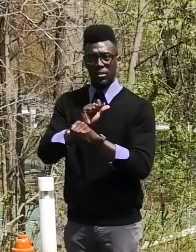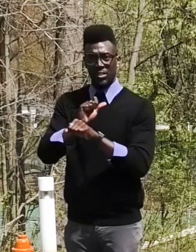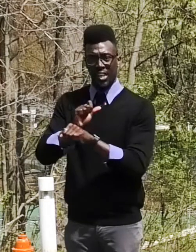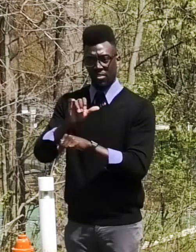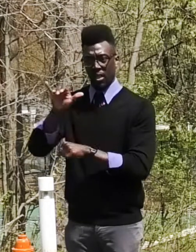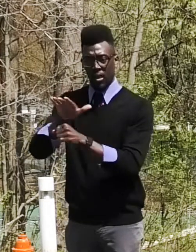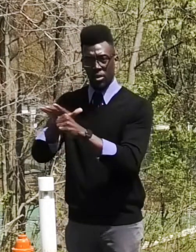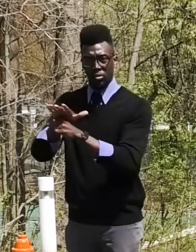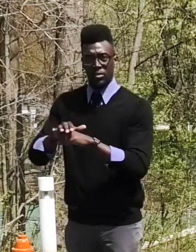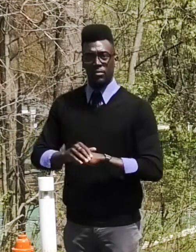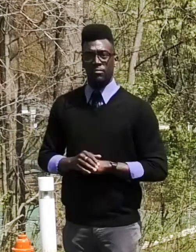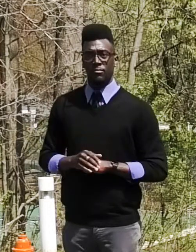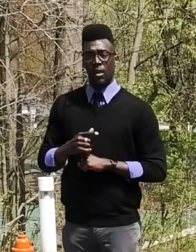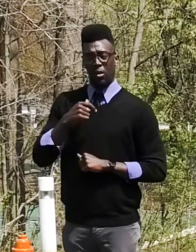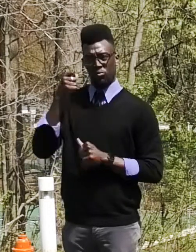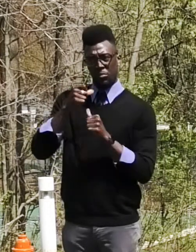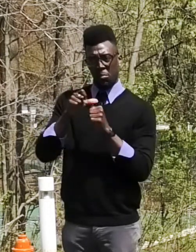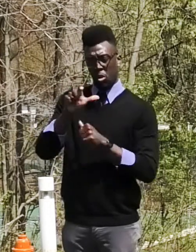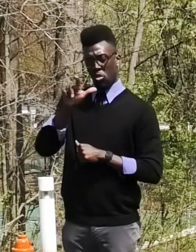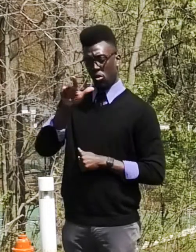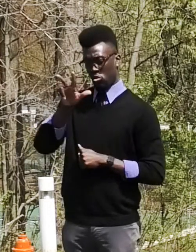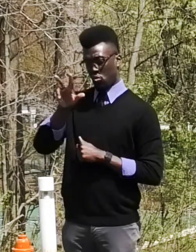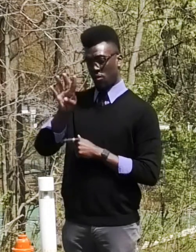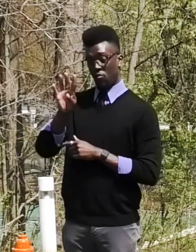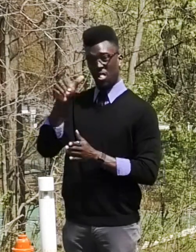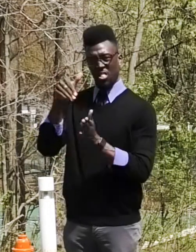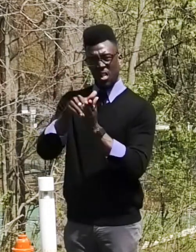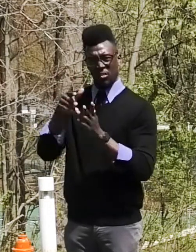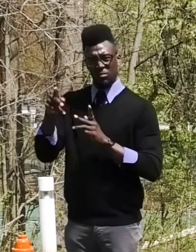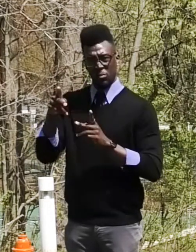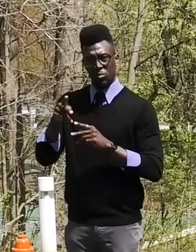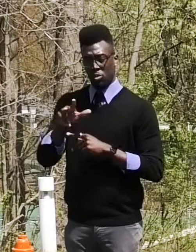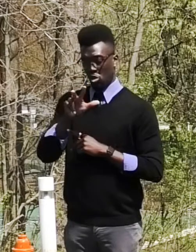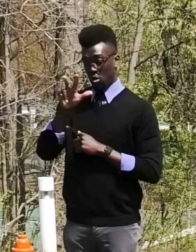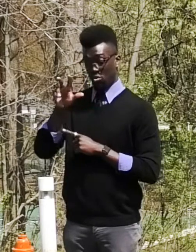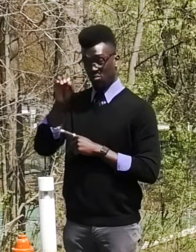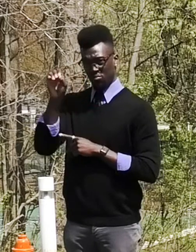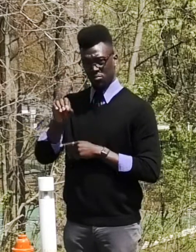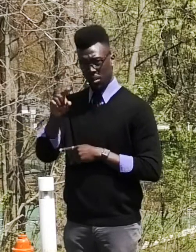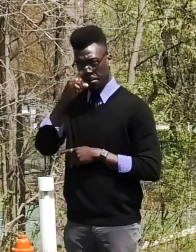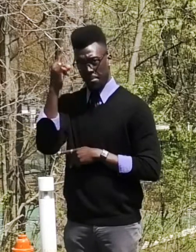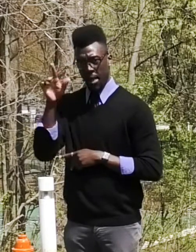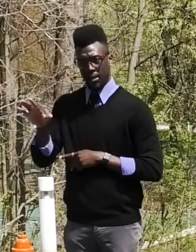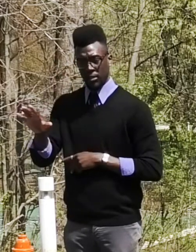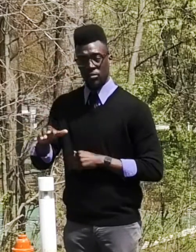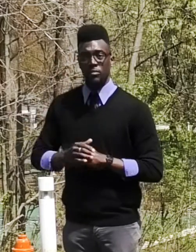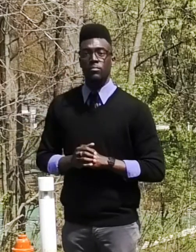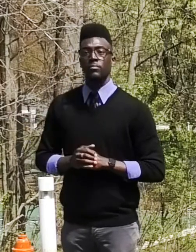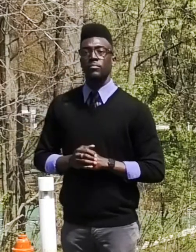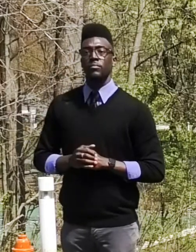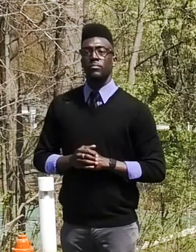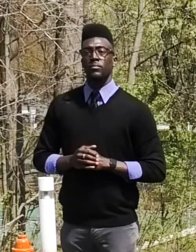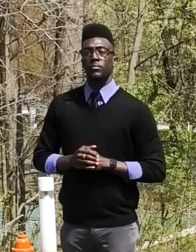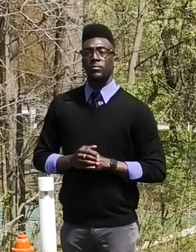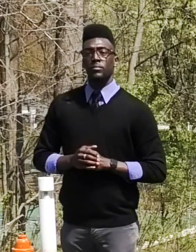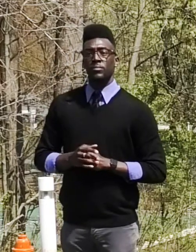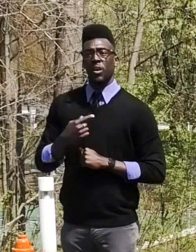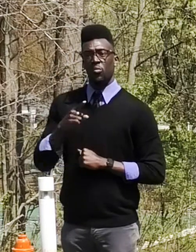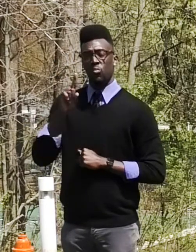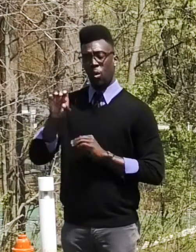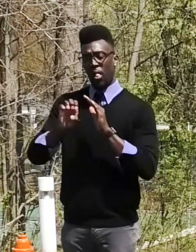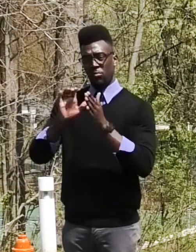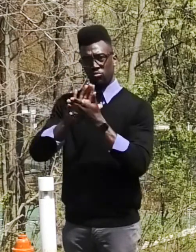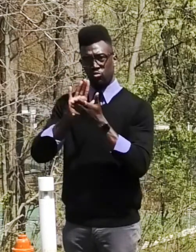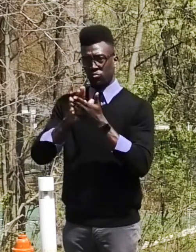time I grew up there was 34,000 people, of which 33% were Black. I went to a 3-room weatherboard segregated